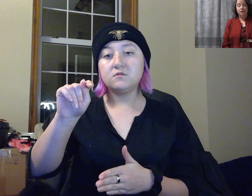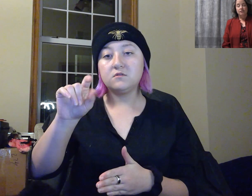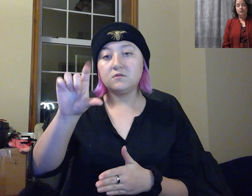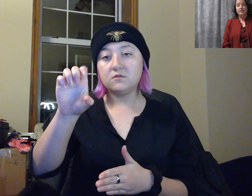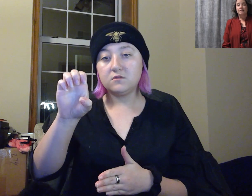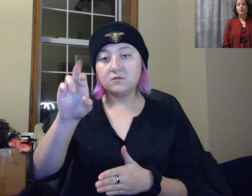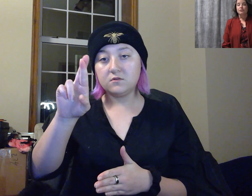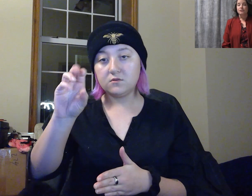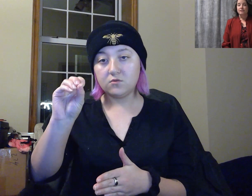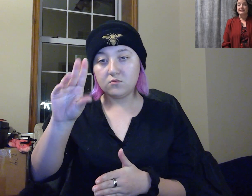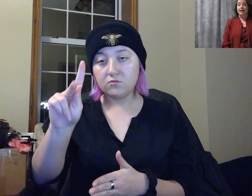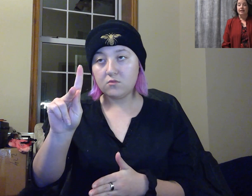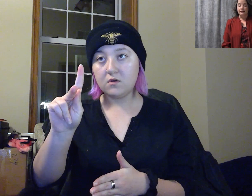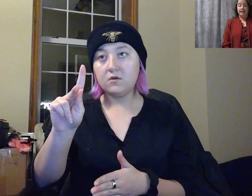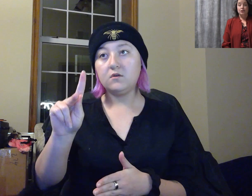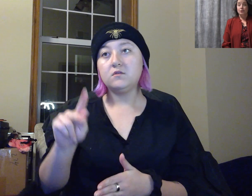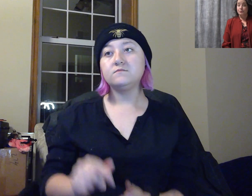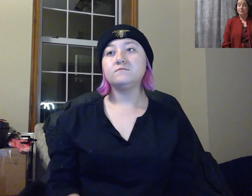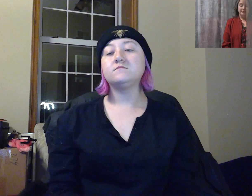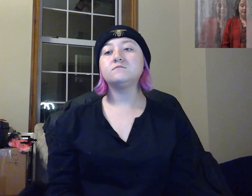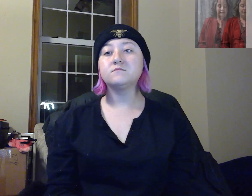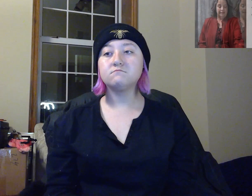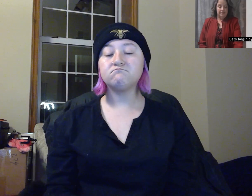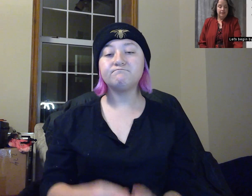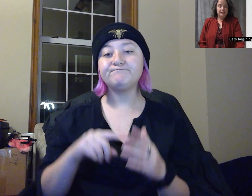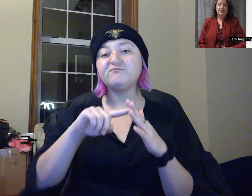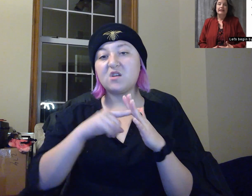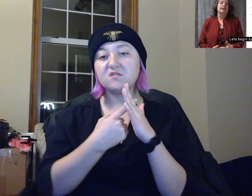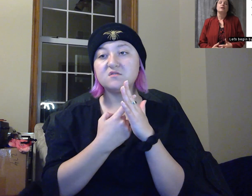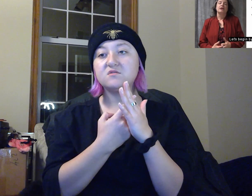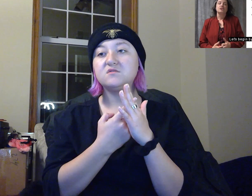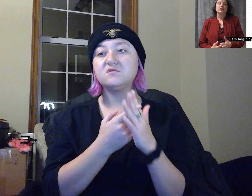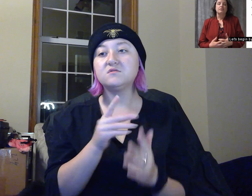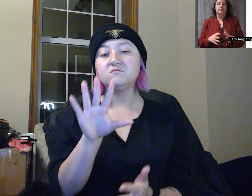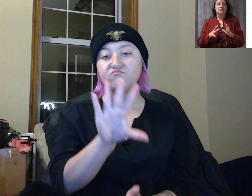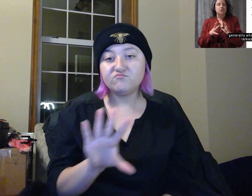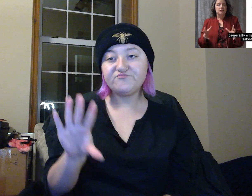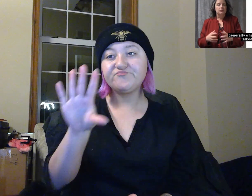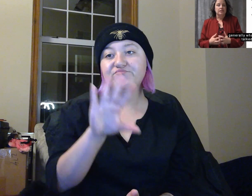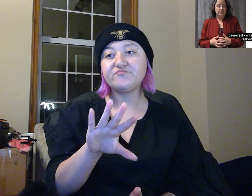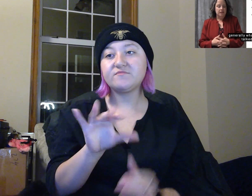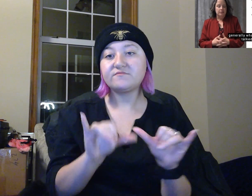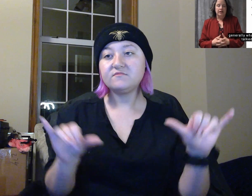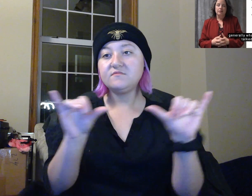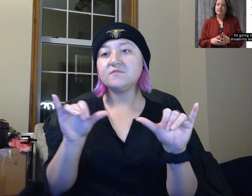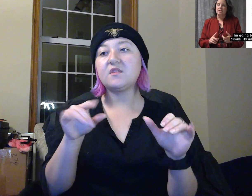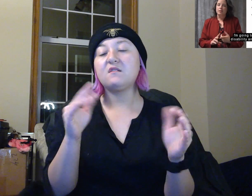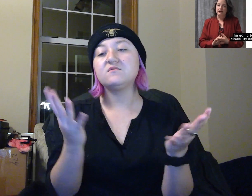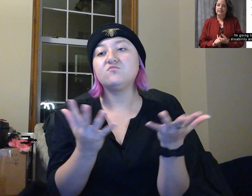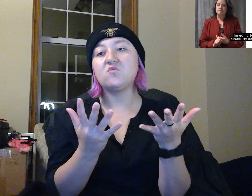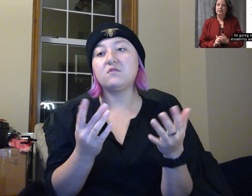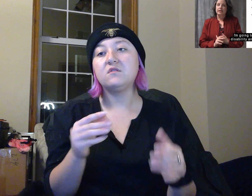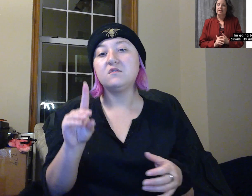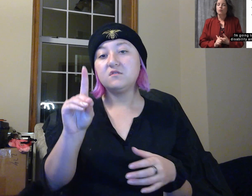about diversity, universal design, and you. Let's begin by just covering generally what's going to be talked about. I'm going to